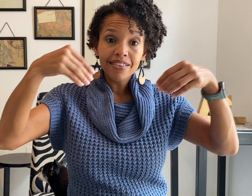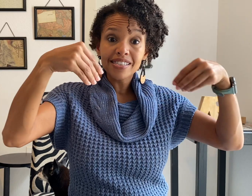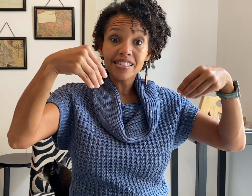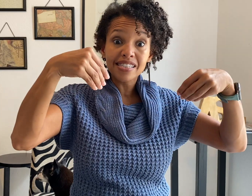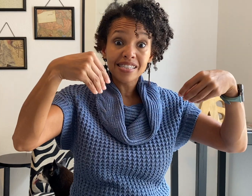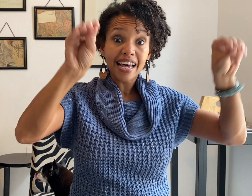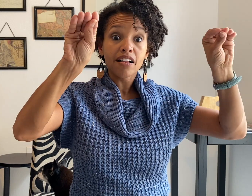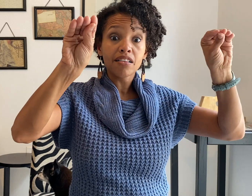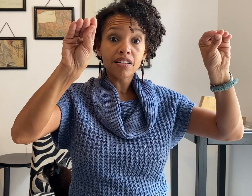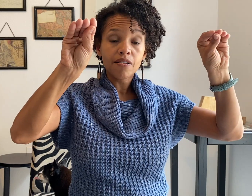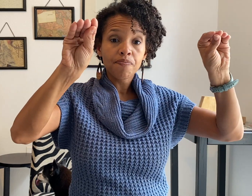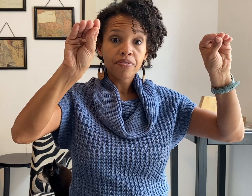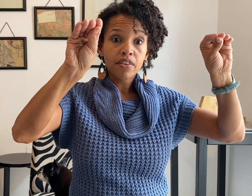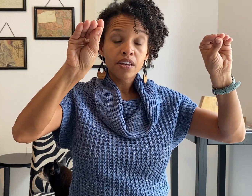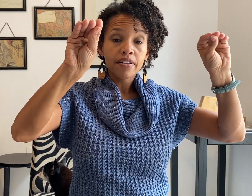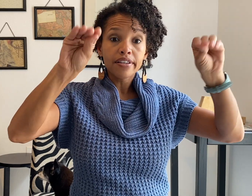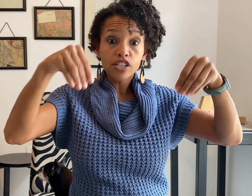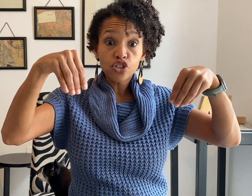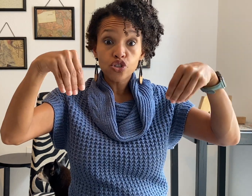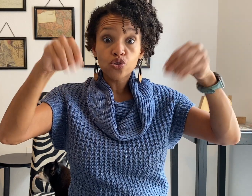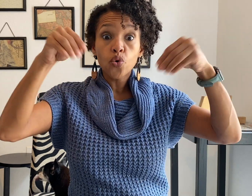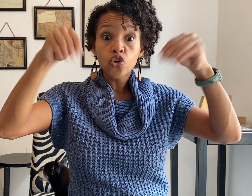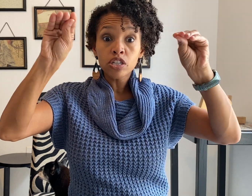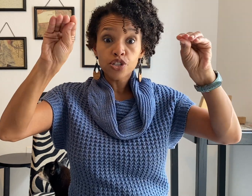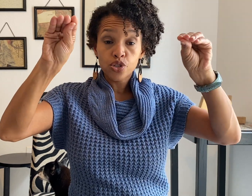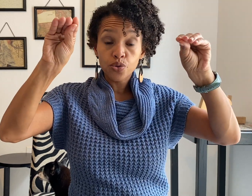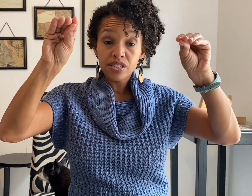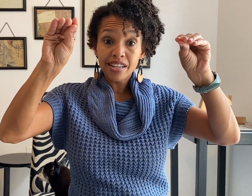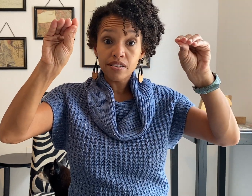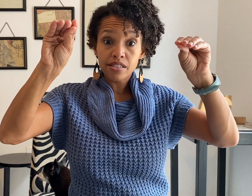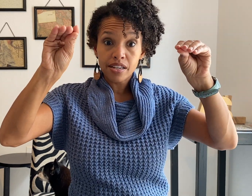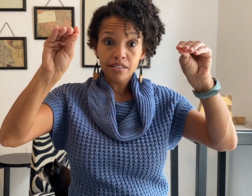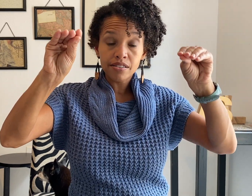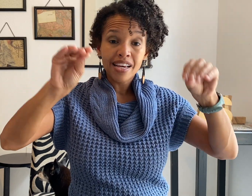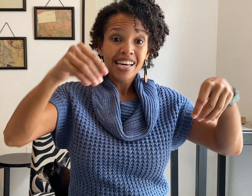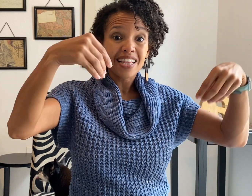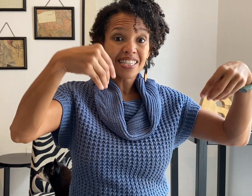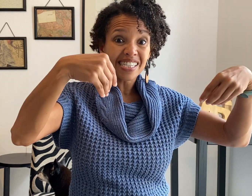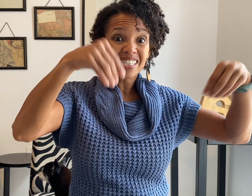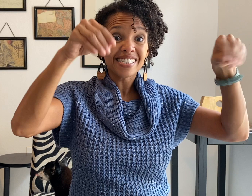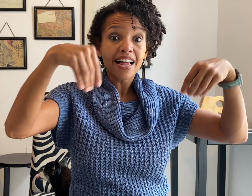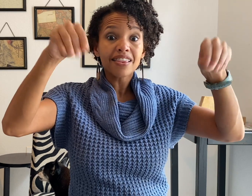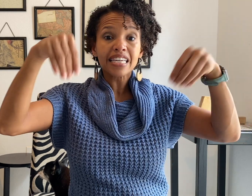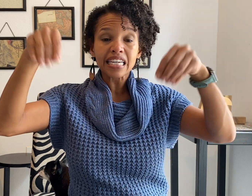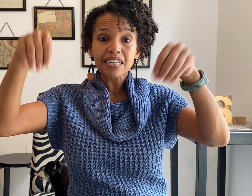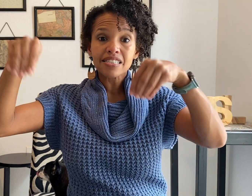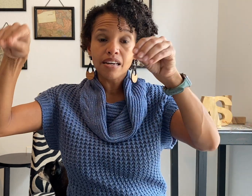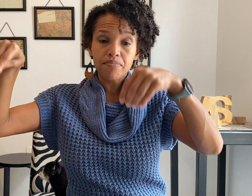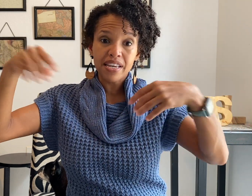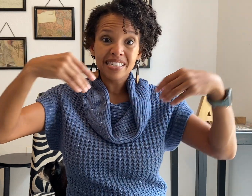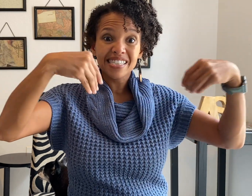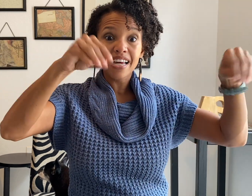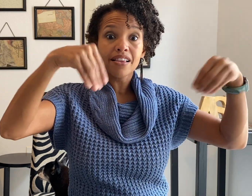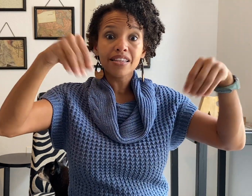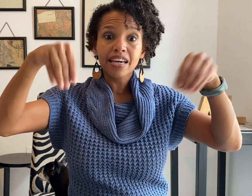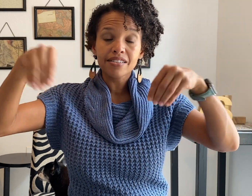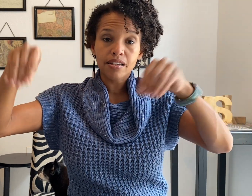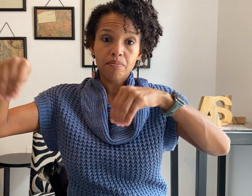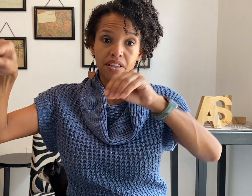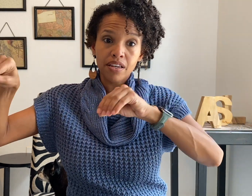is sell, this is store, or store sells things, and this is selling something. This